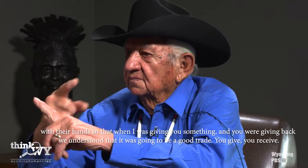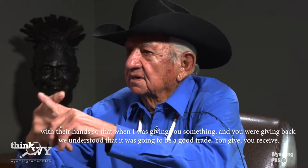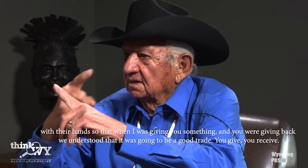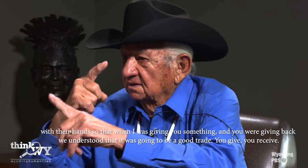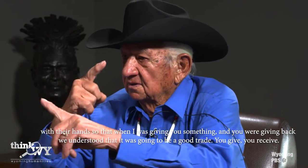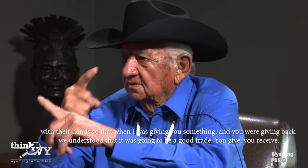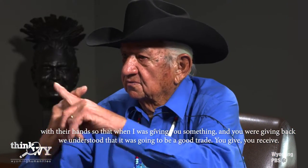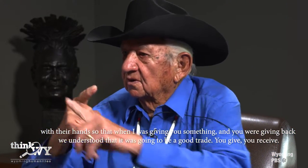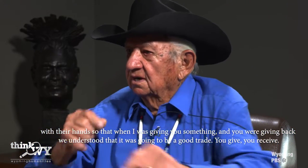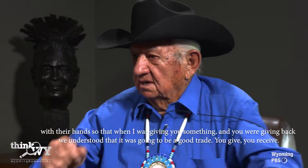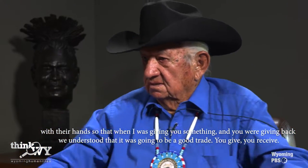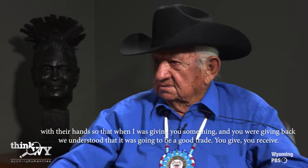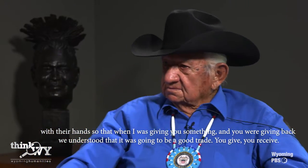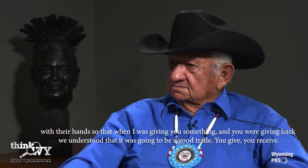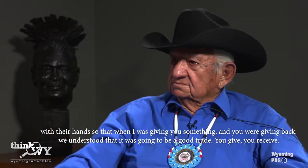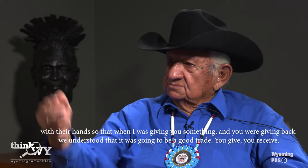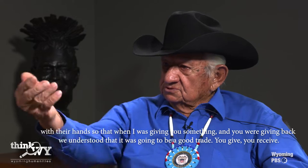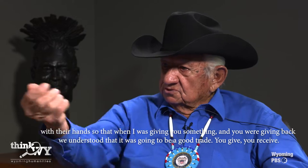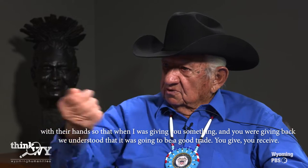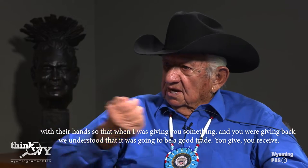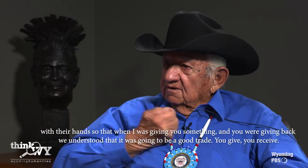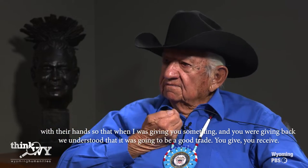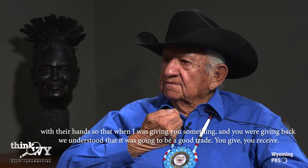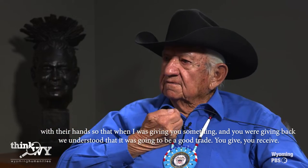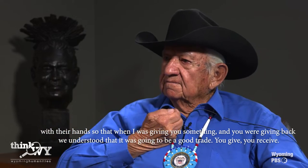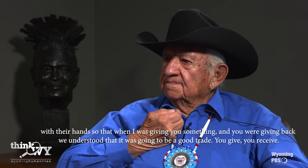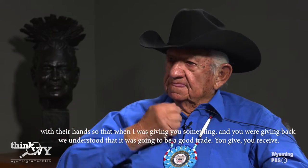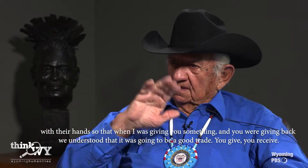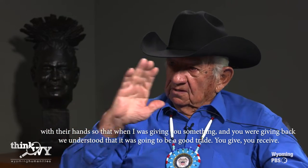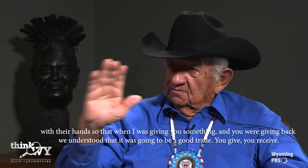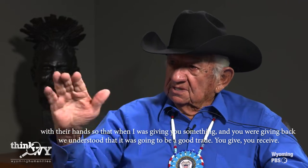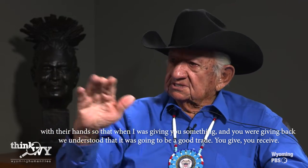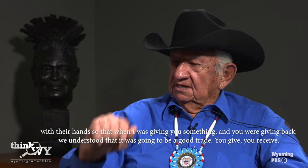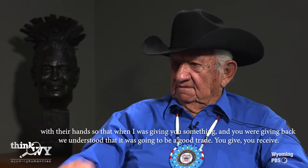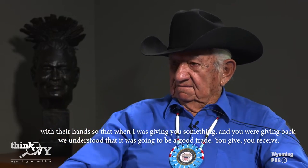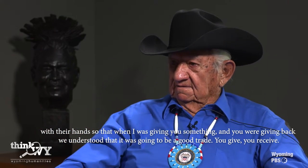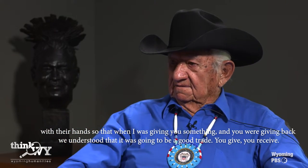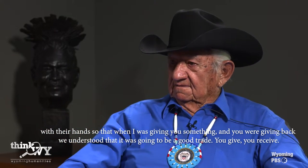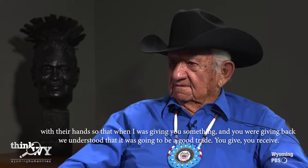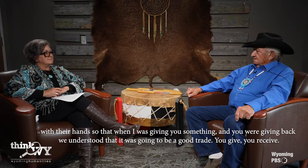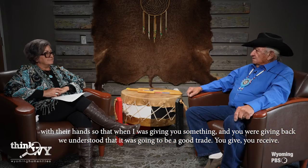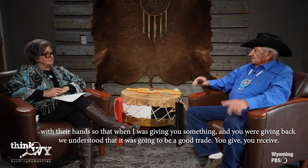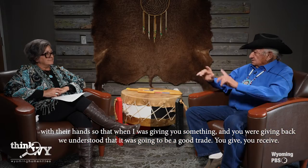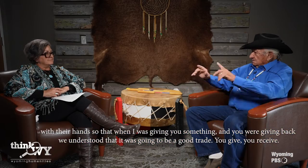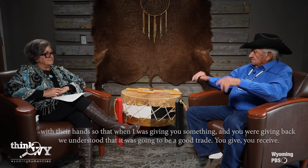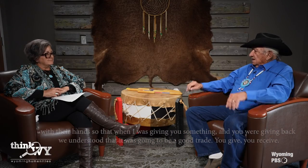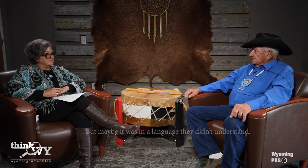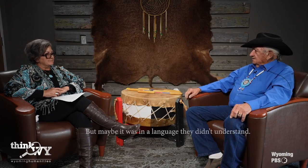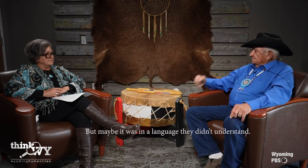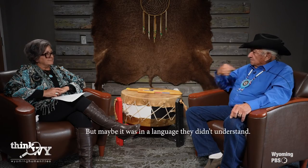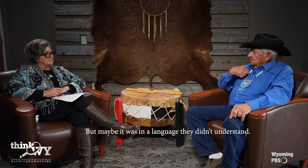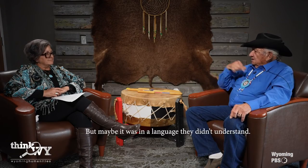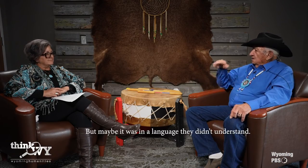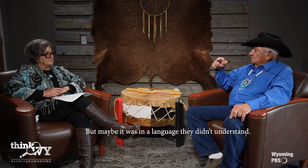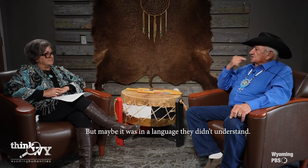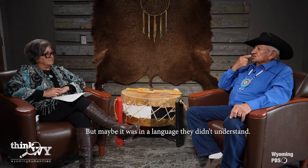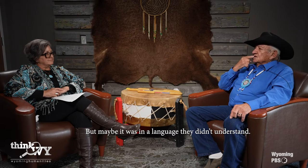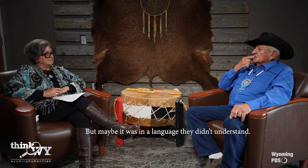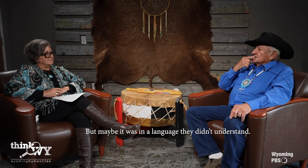a good trade. You give, you receive. But maybe it was in